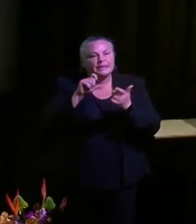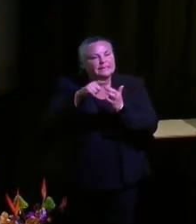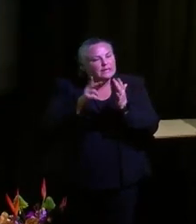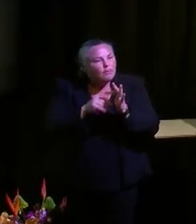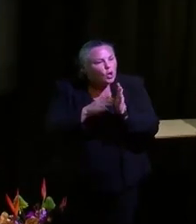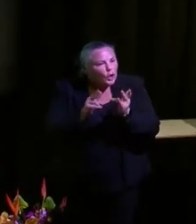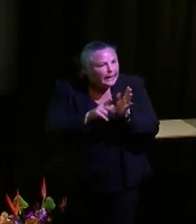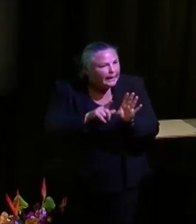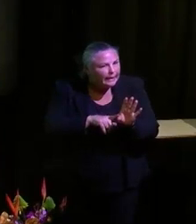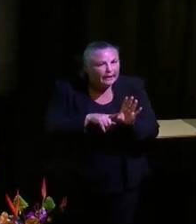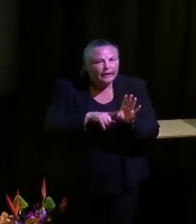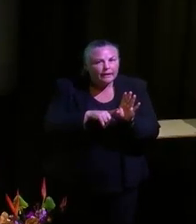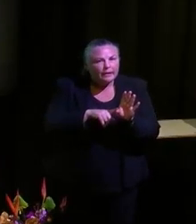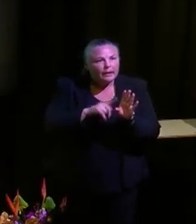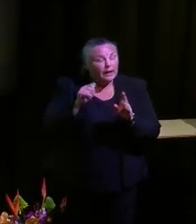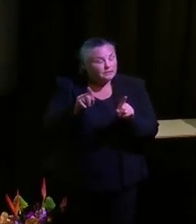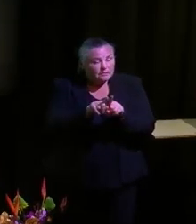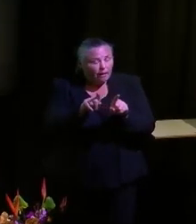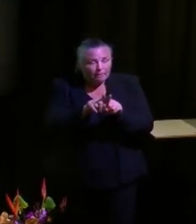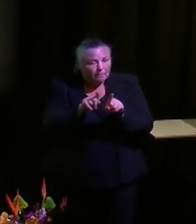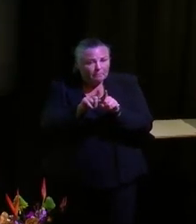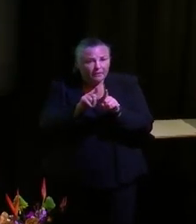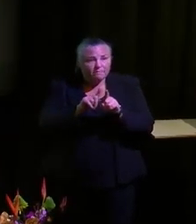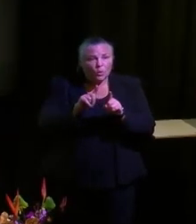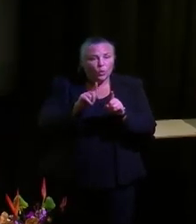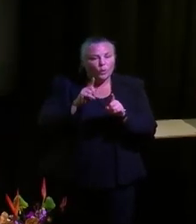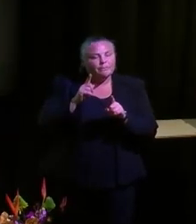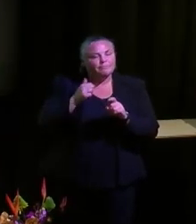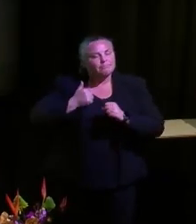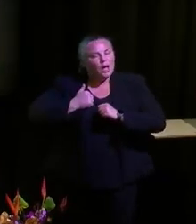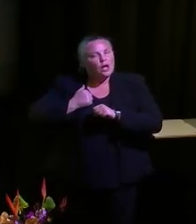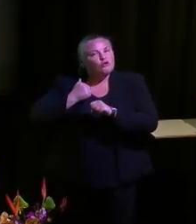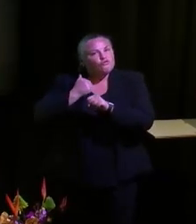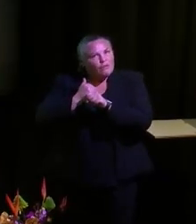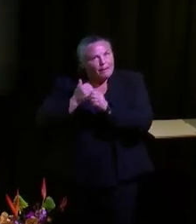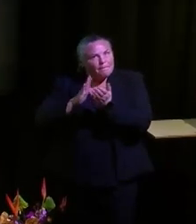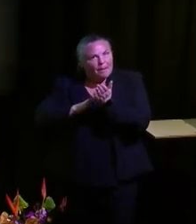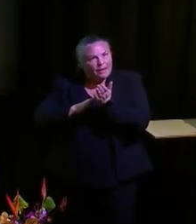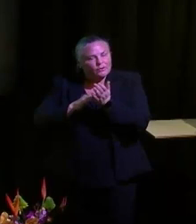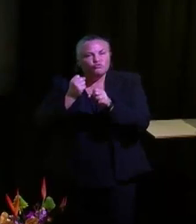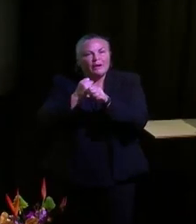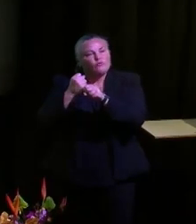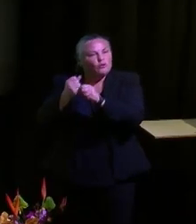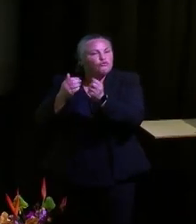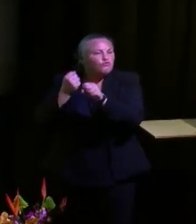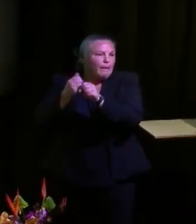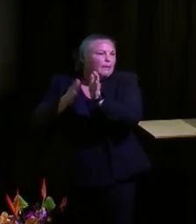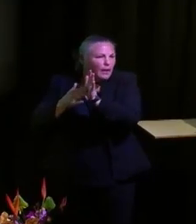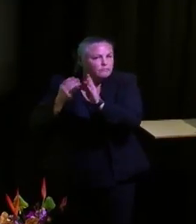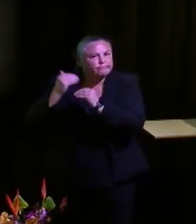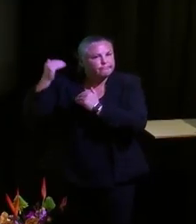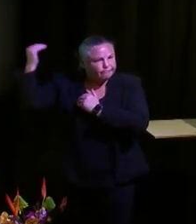Indigenous matrilineal family, Wanyi people. So my mother, grandmother, great grandmother, etc. So